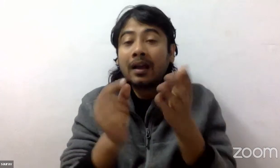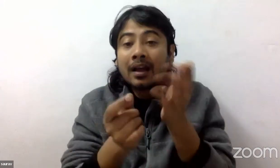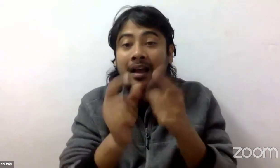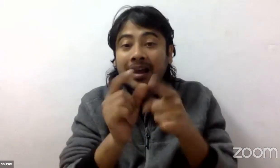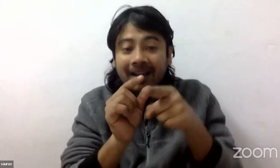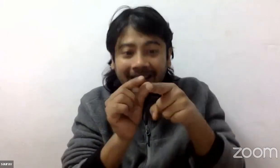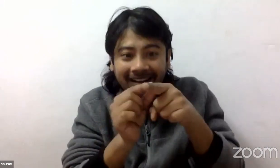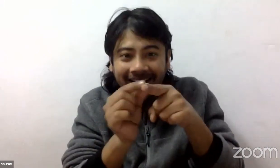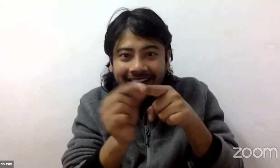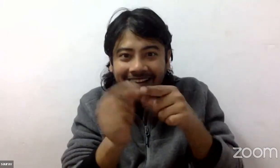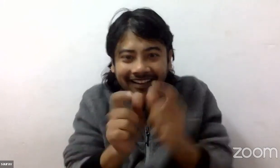lady's finger.